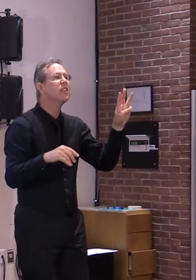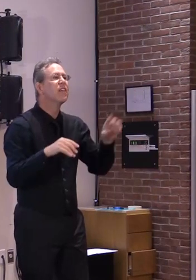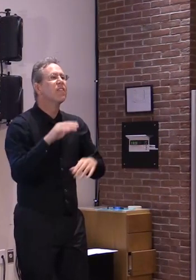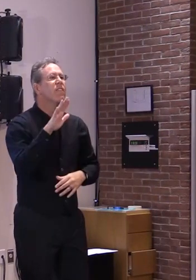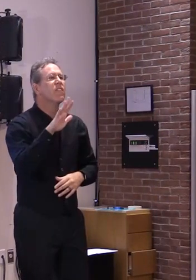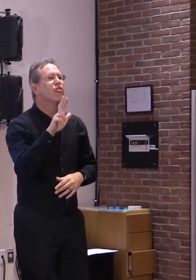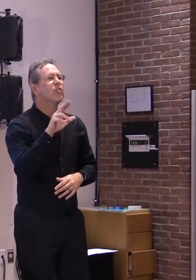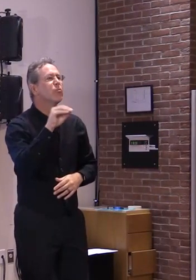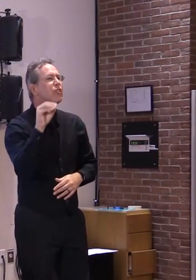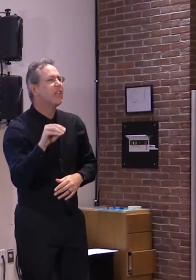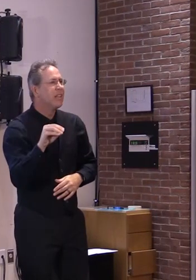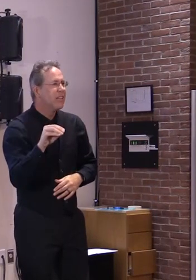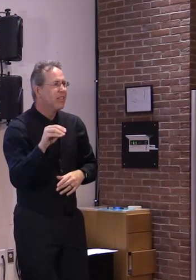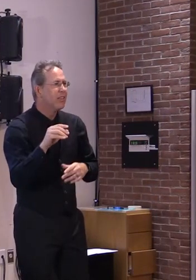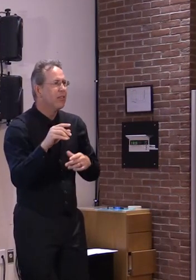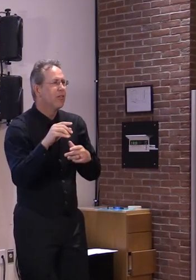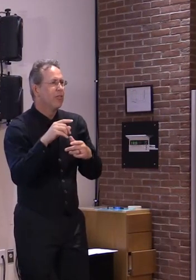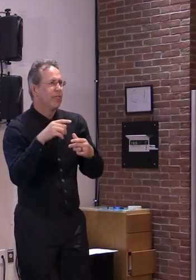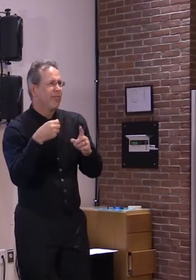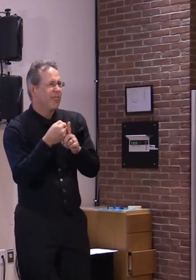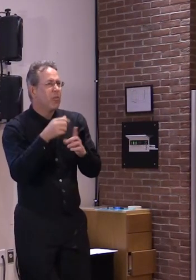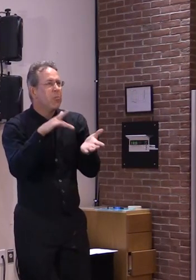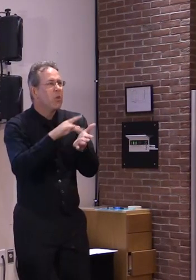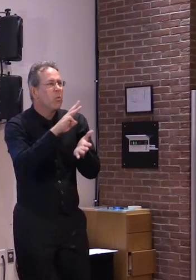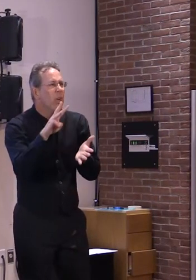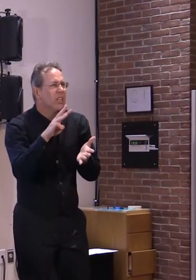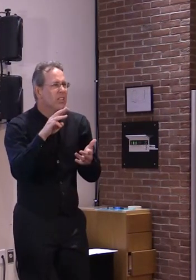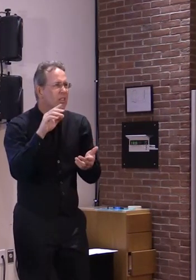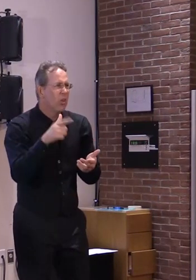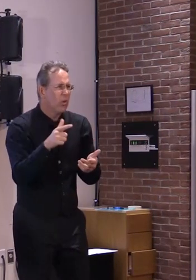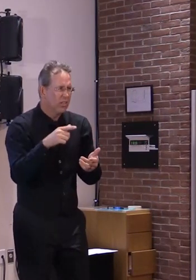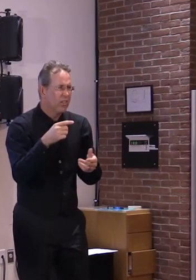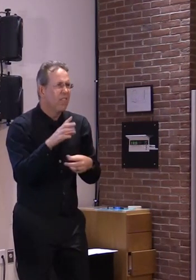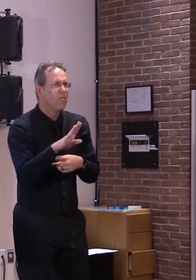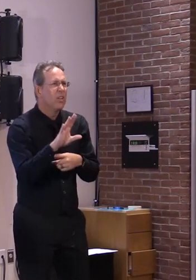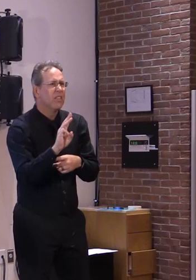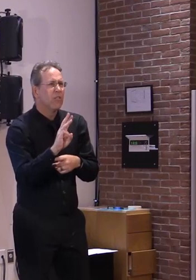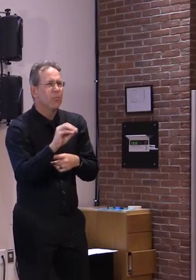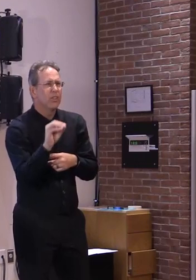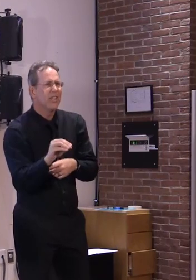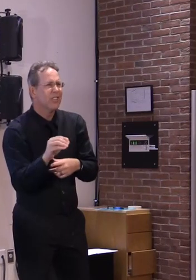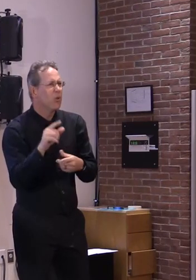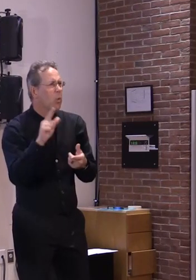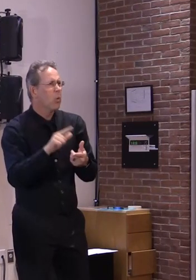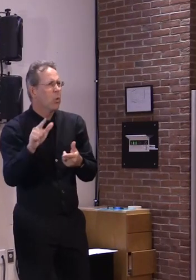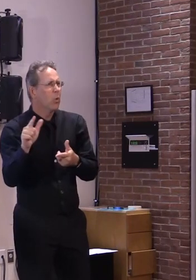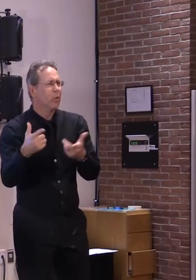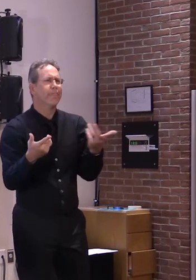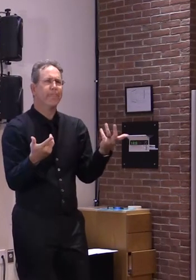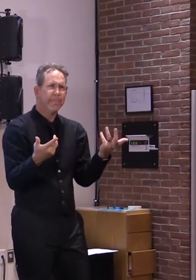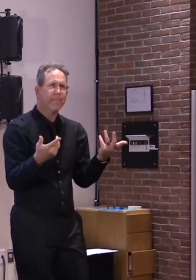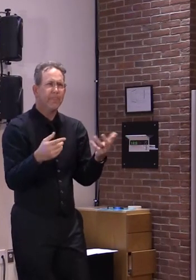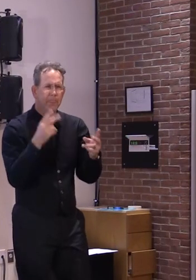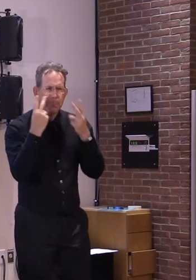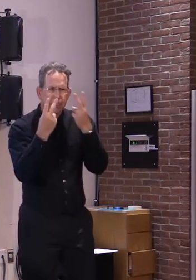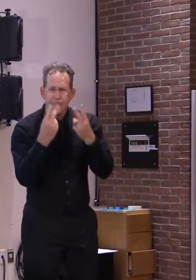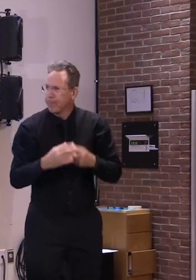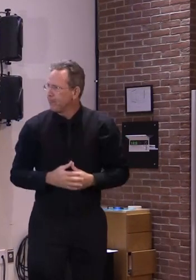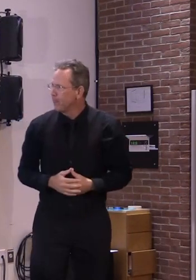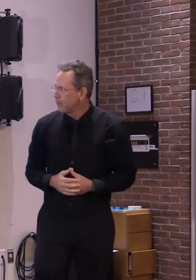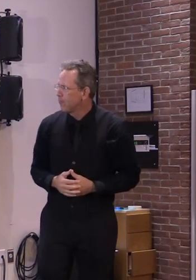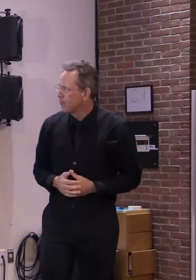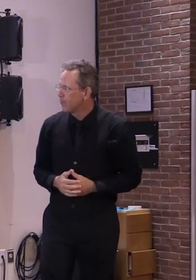and 47% in the South. And we're also seeing that the states that are the most vaccinated are also seeing fewer